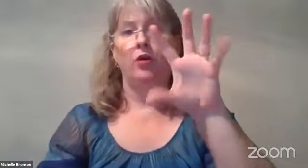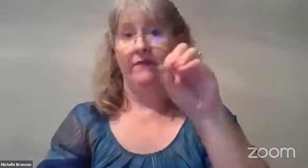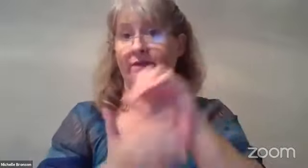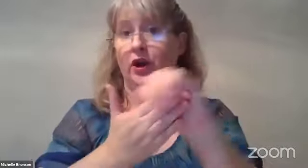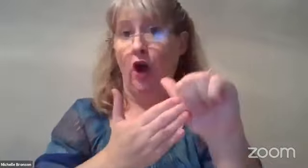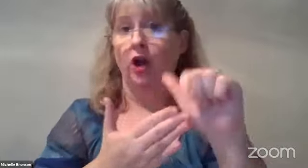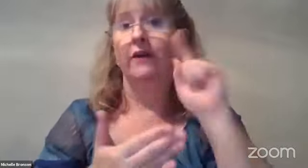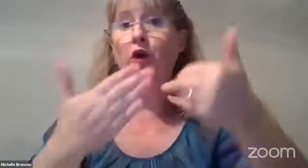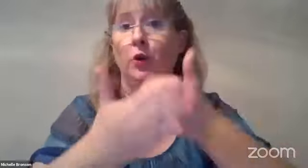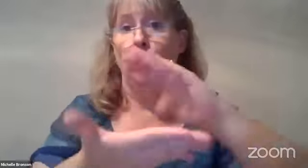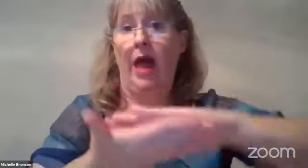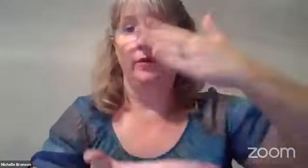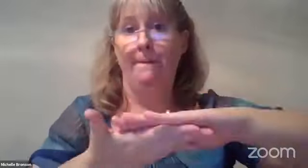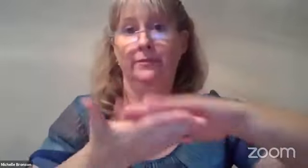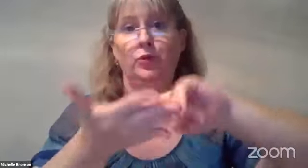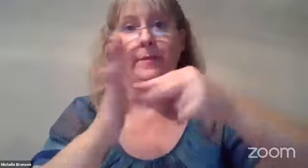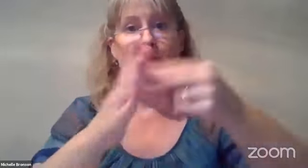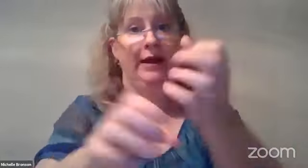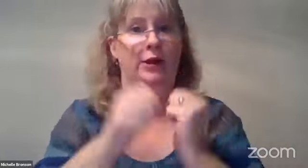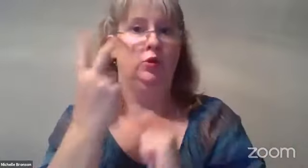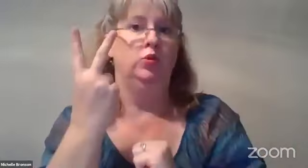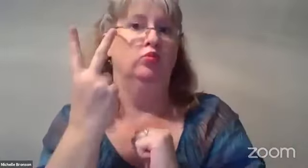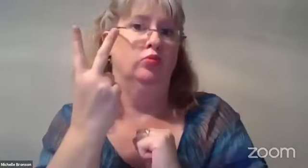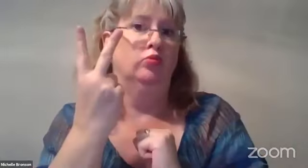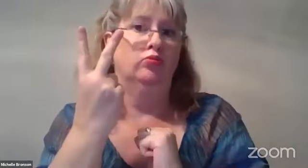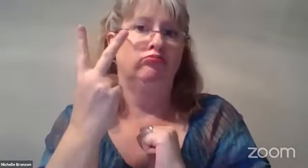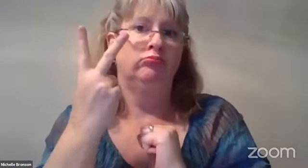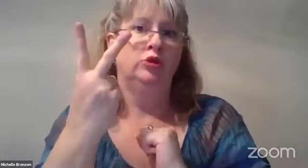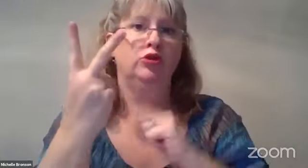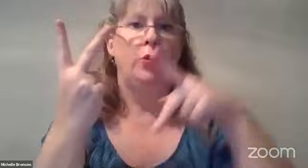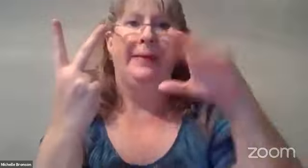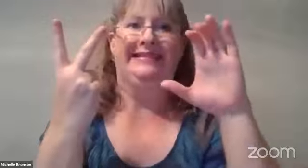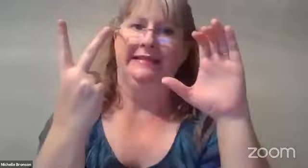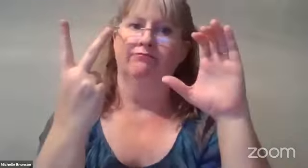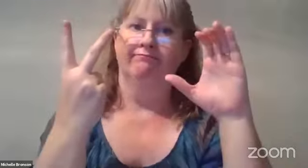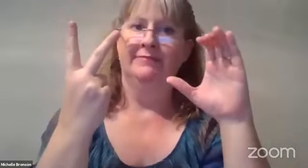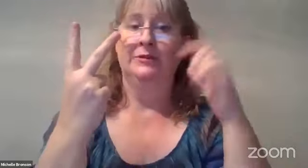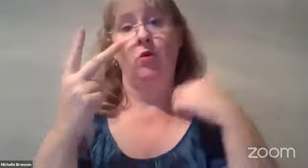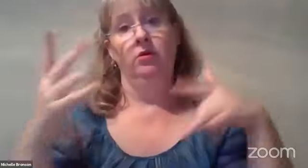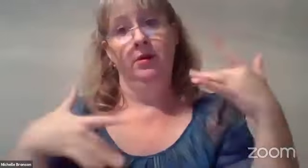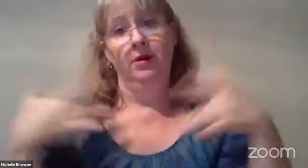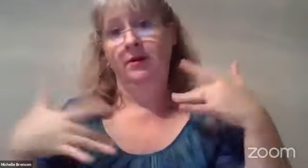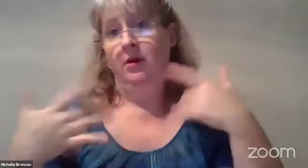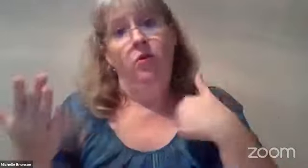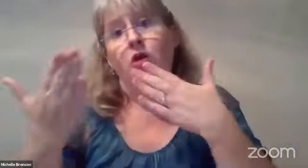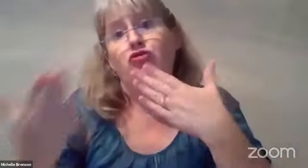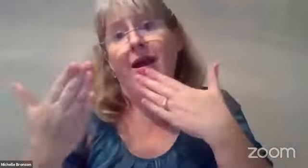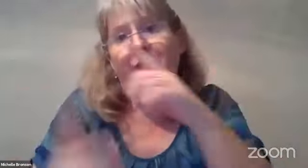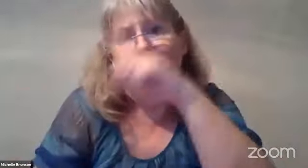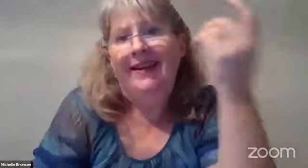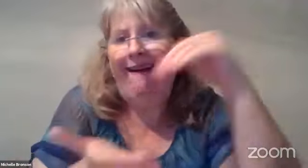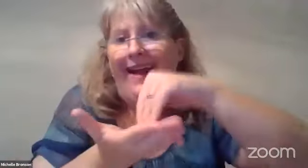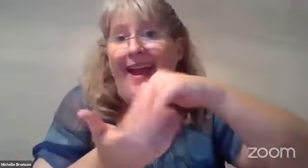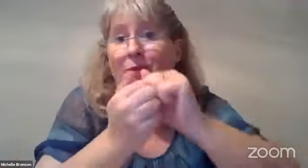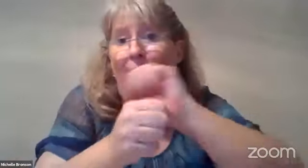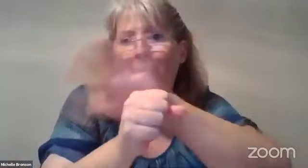raised $1,650 for new laptops. We're going to be buying 2 new PC laptops, which we are